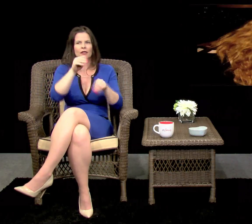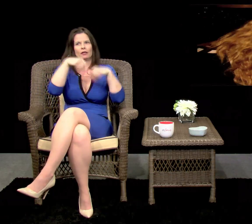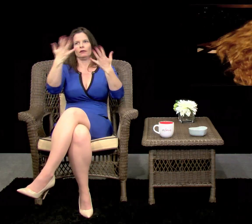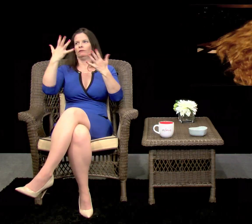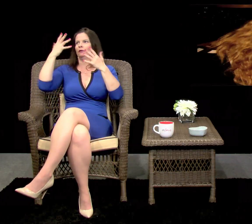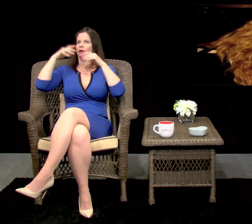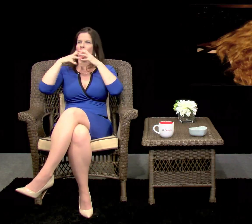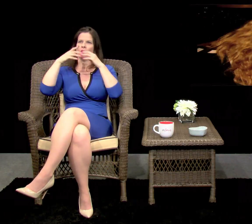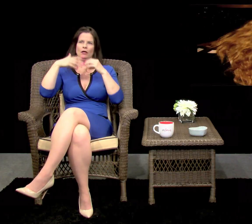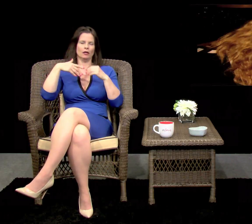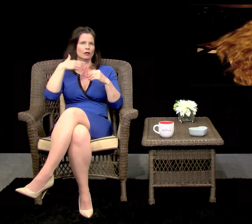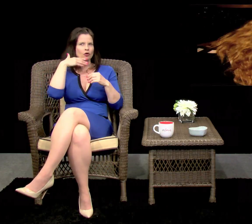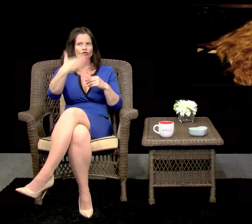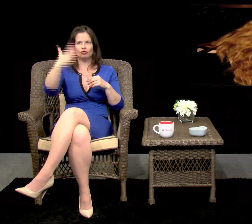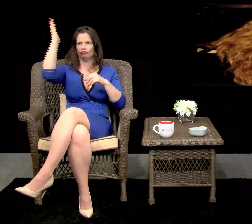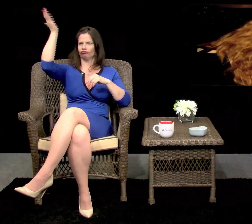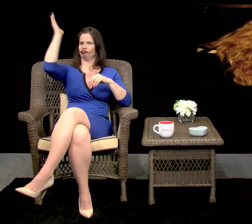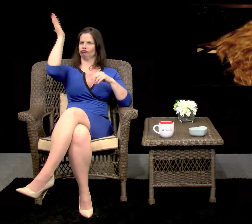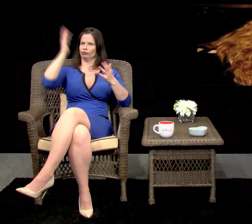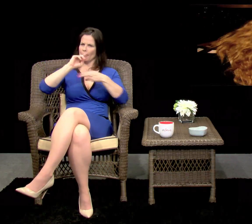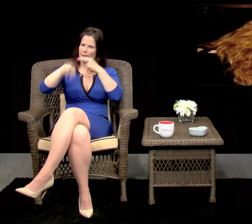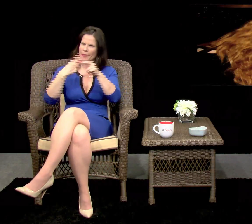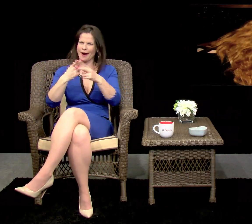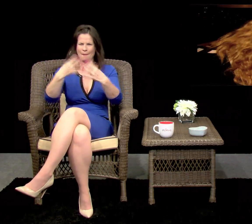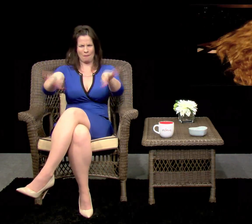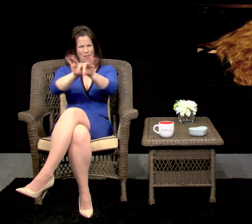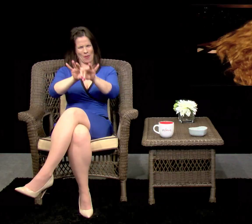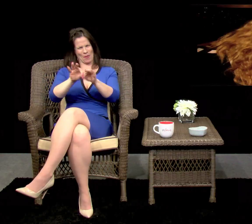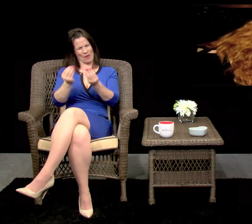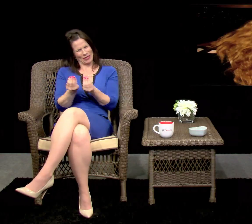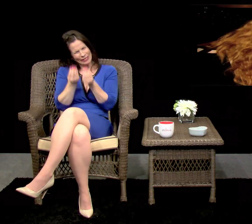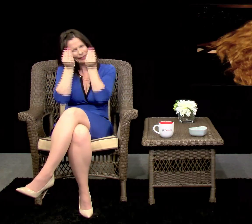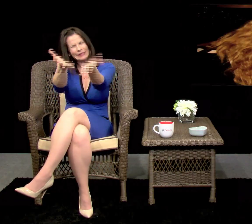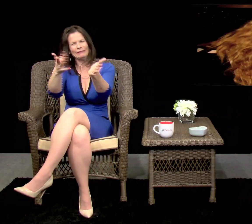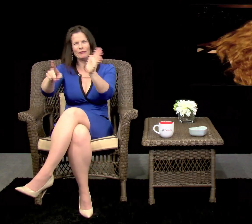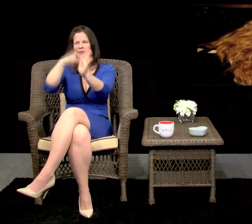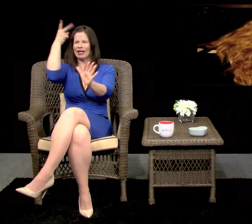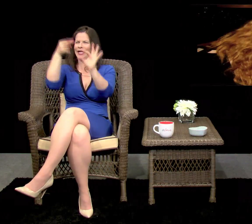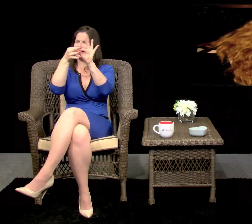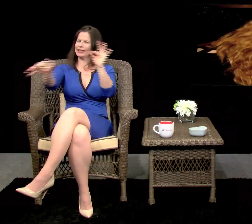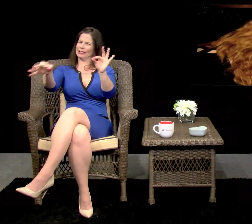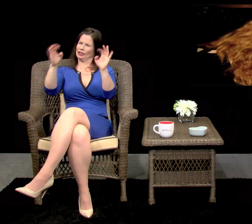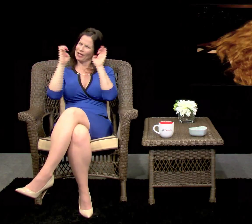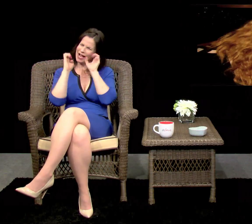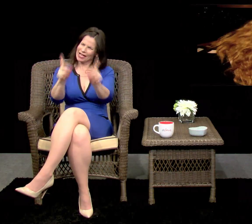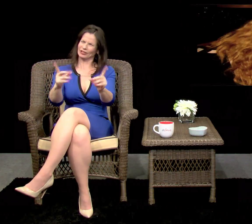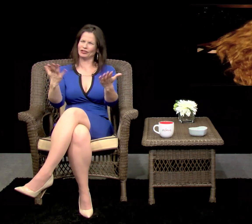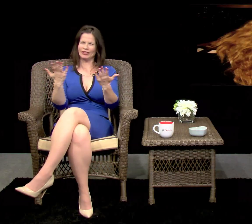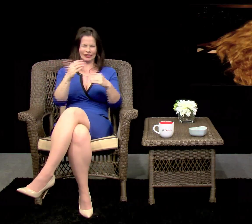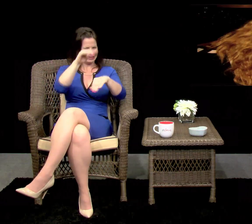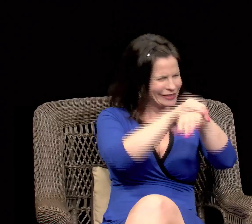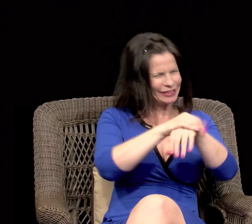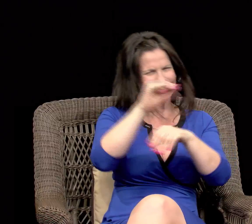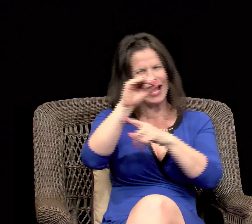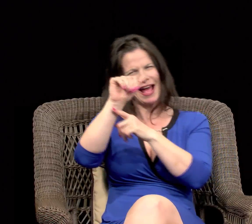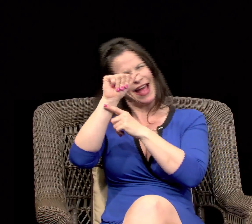to the deaf community. She speaks about important issues and she talks about bilingual